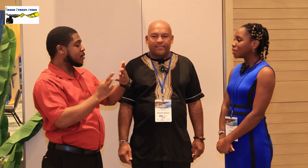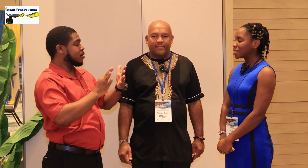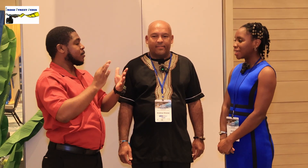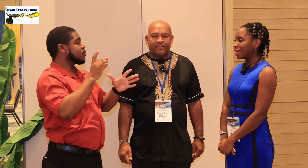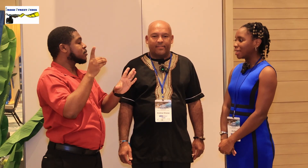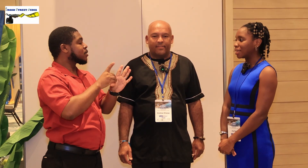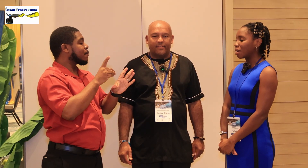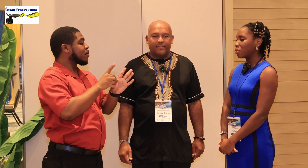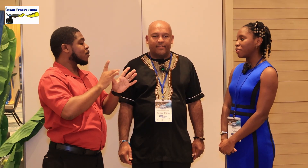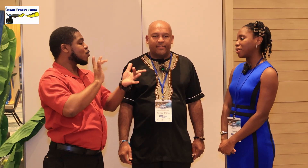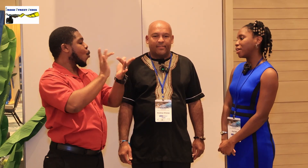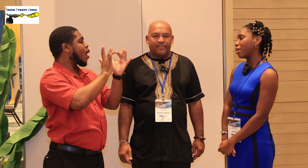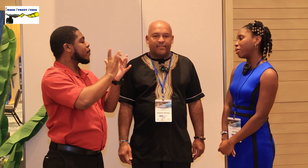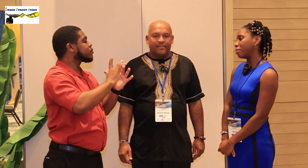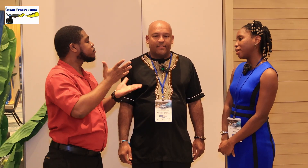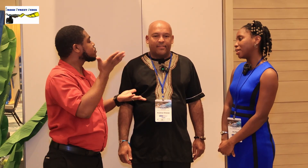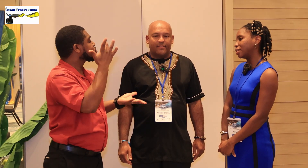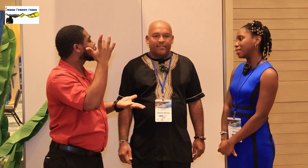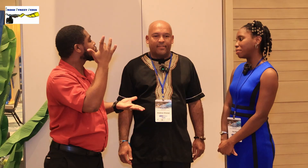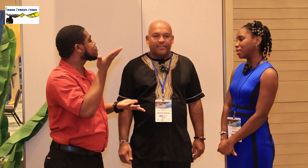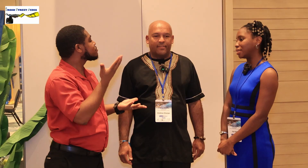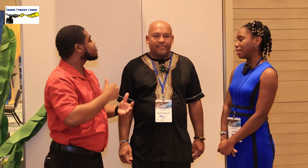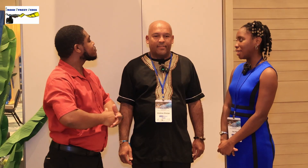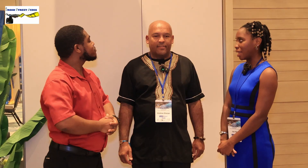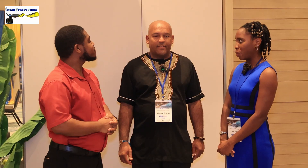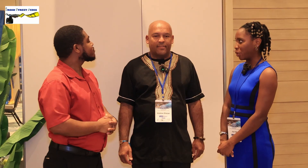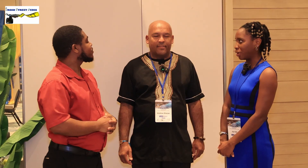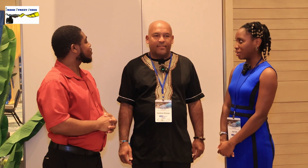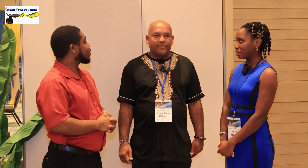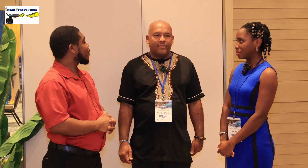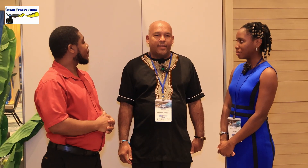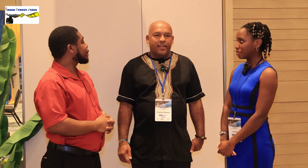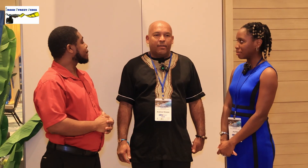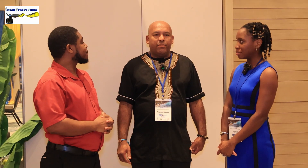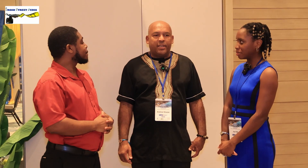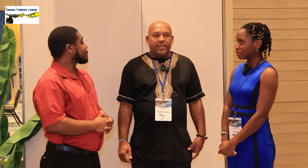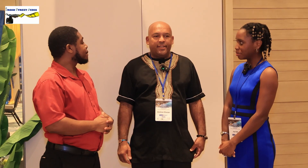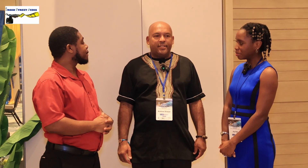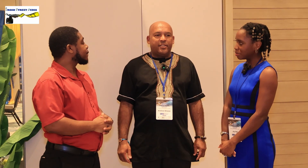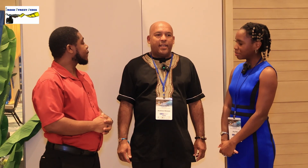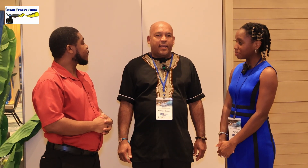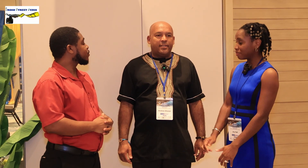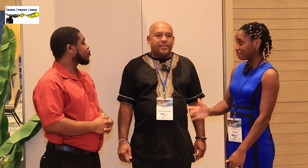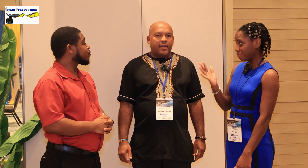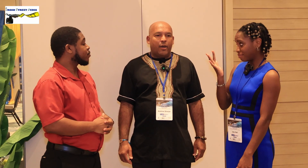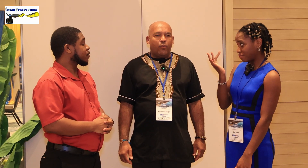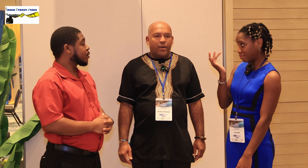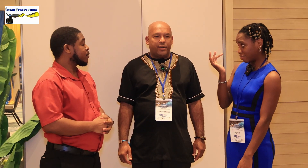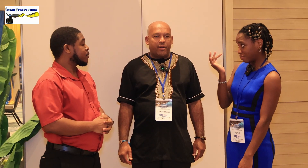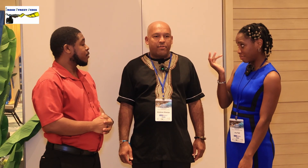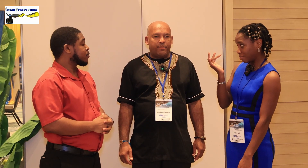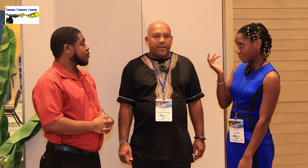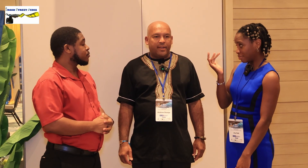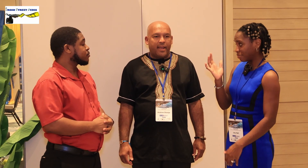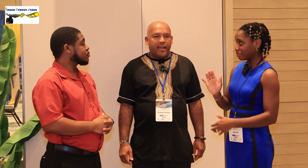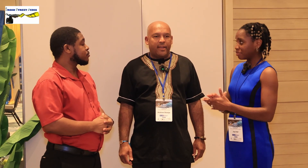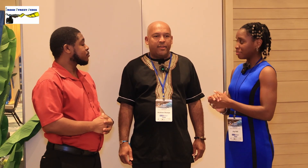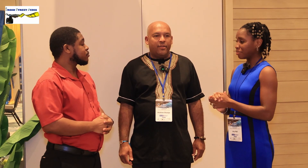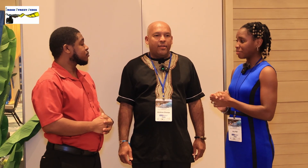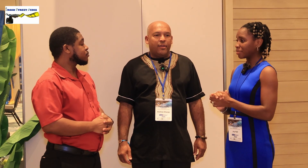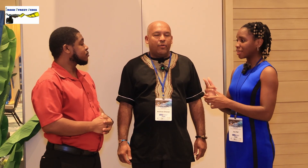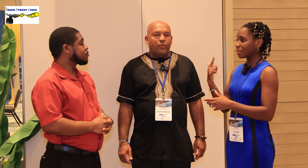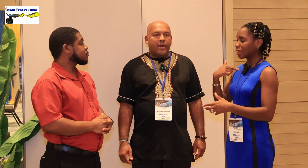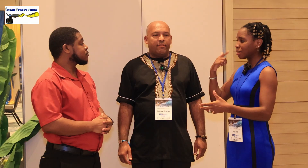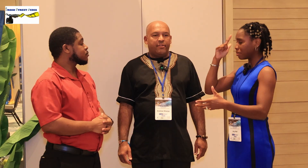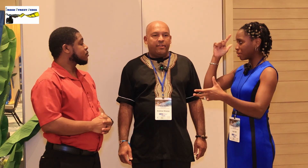Why did you decide to come up with the Caribbean Disability Network? Because as a one Caribbean